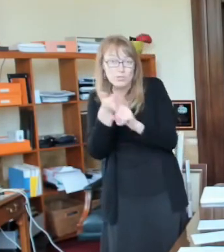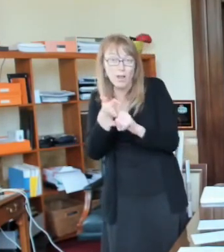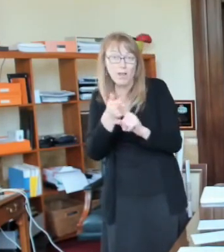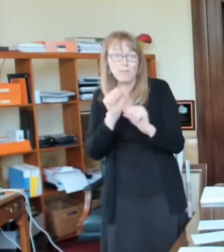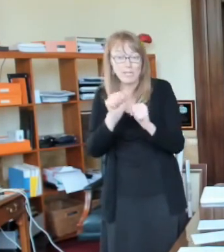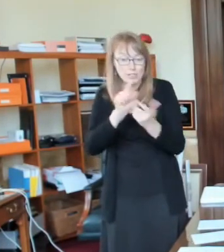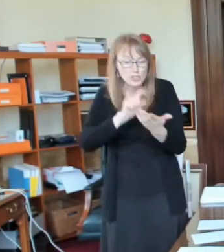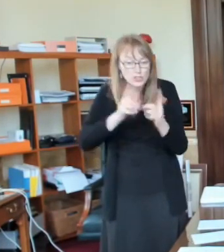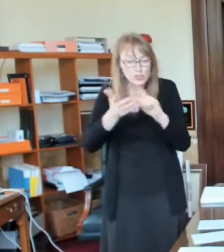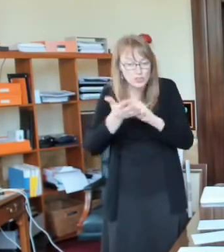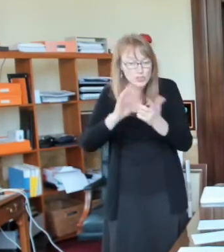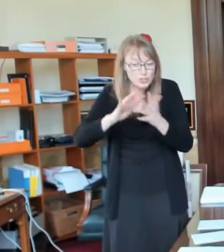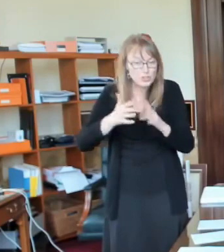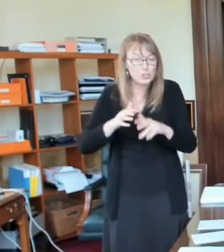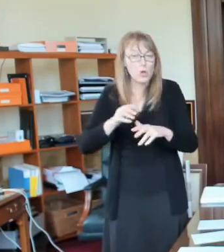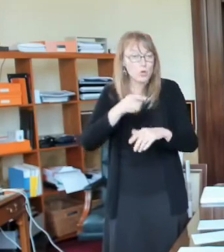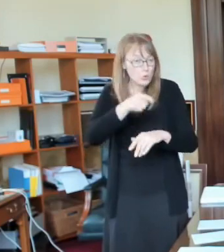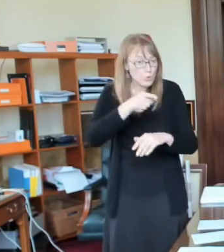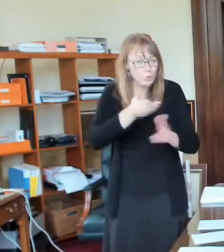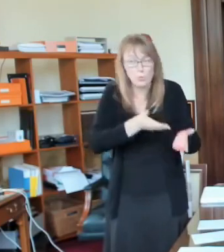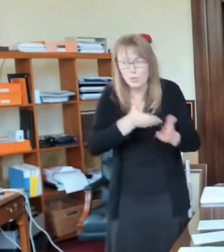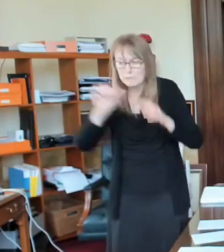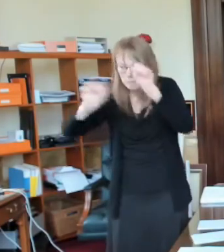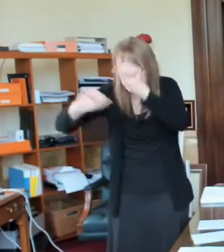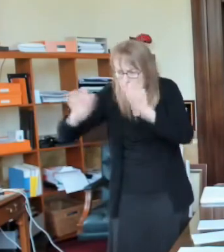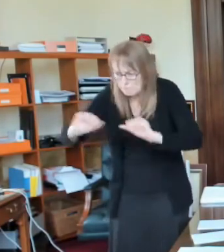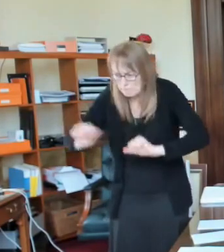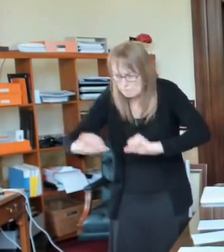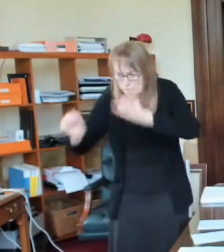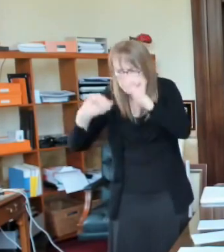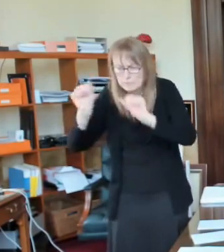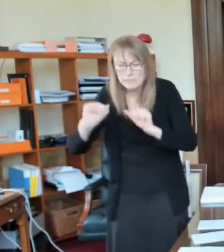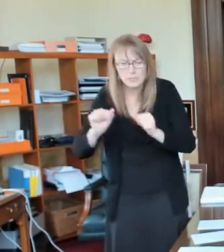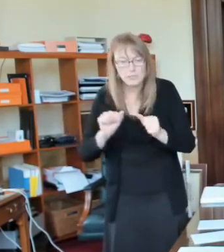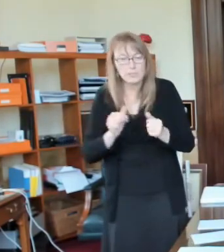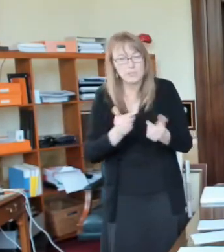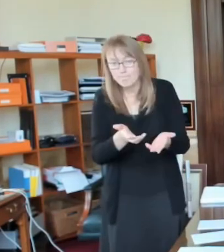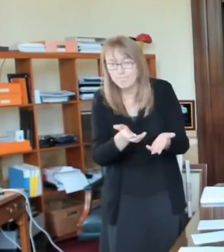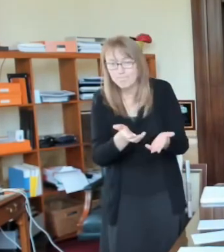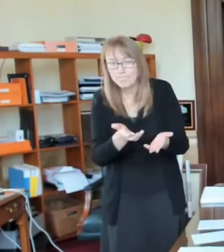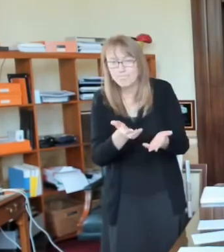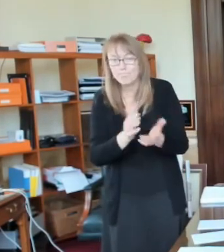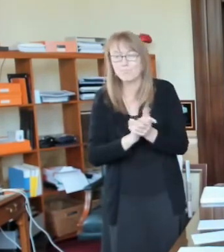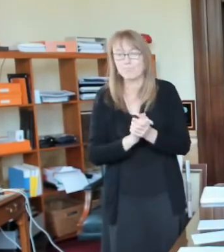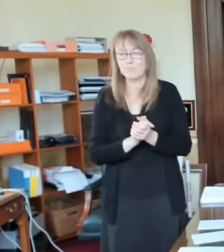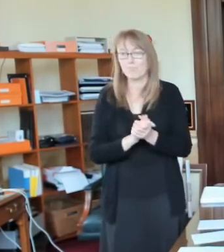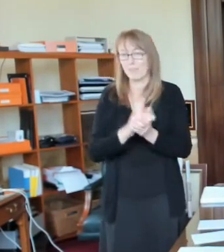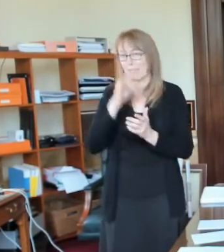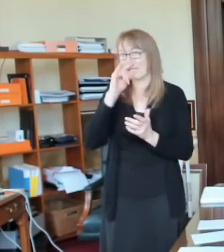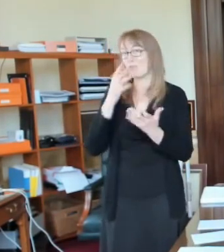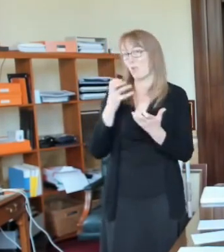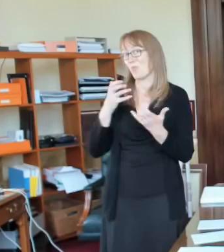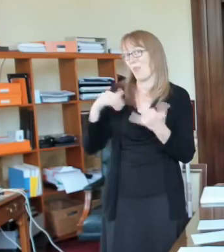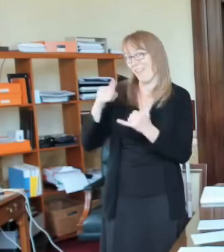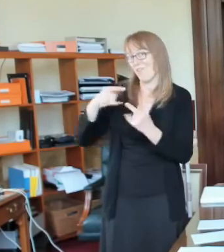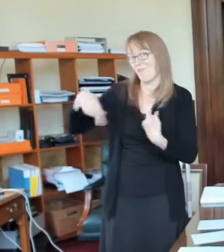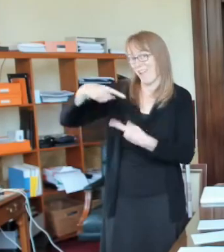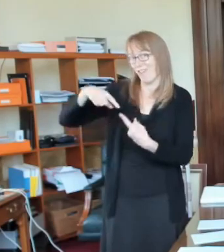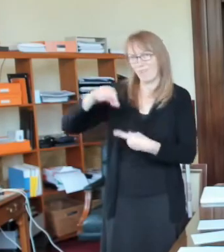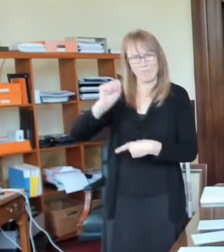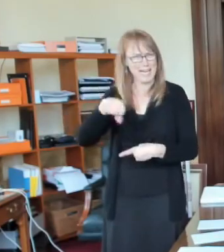It's hard. Kids want to go to the playground and they want to play on that equipment. But how many times have you not seen a